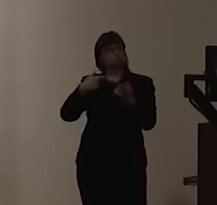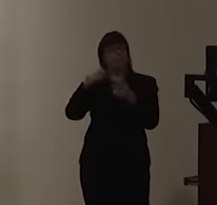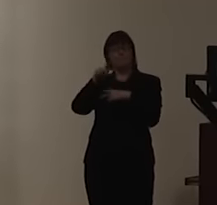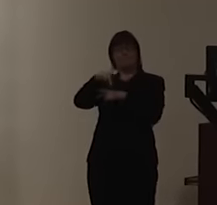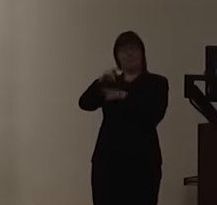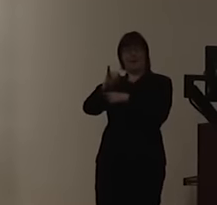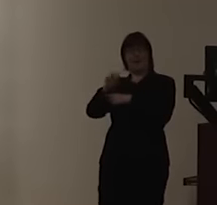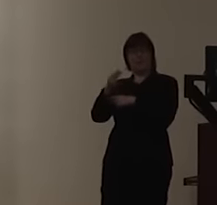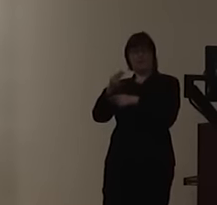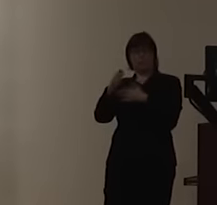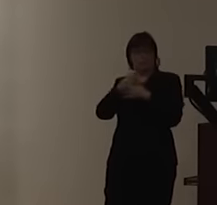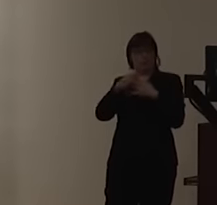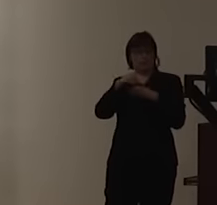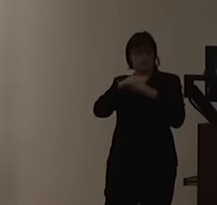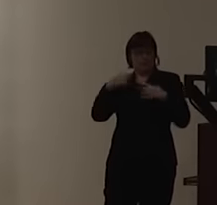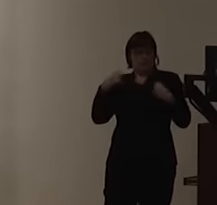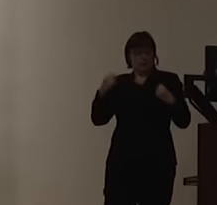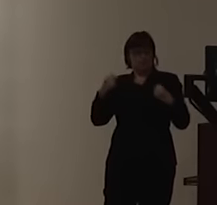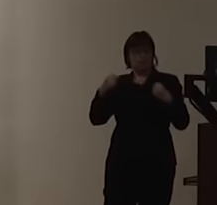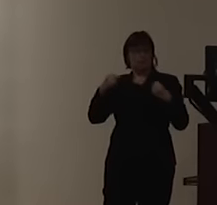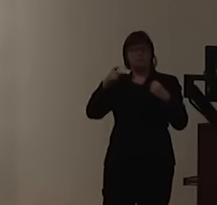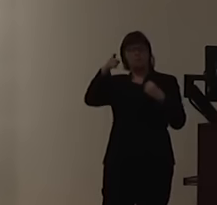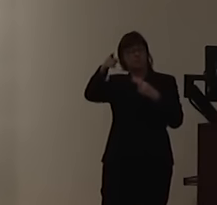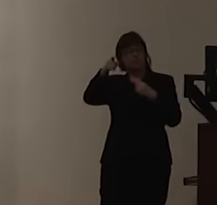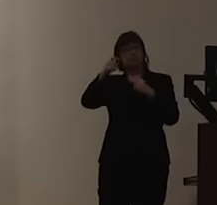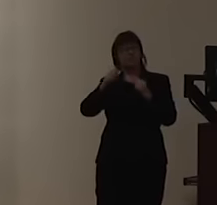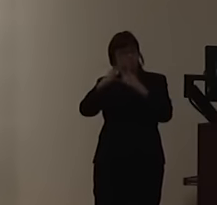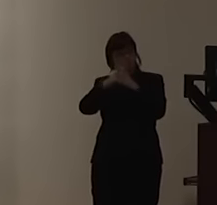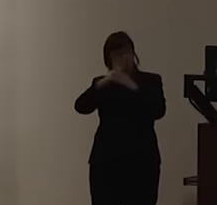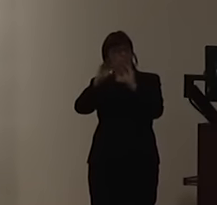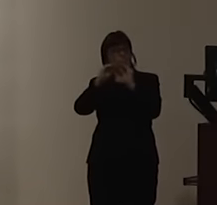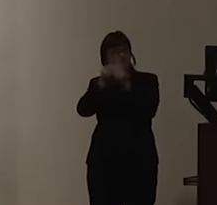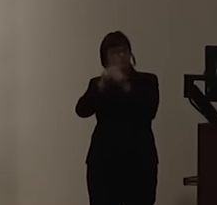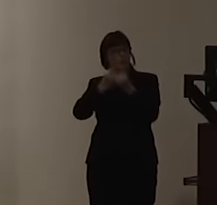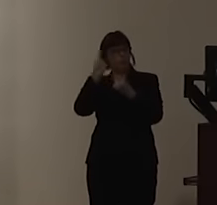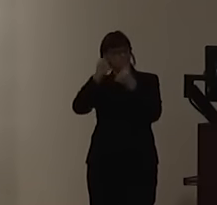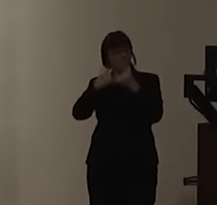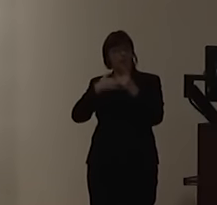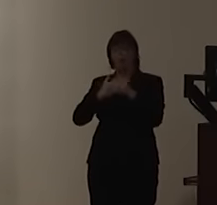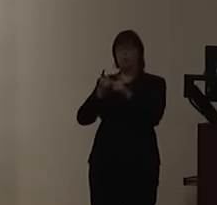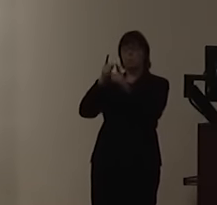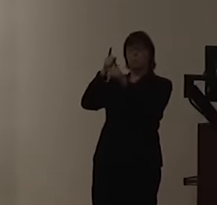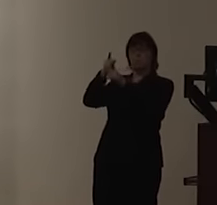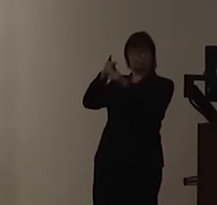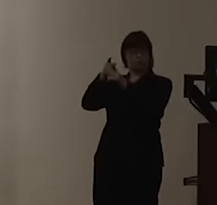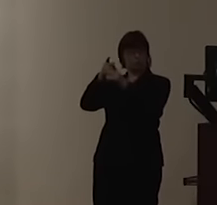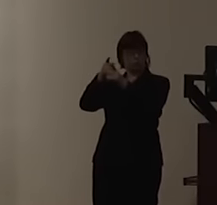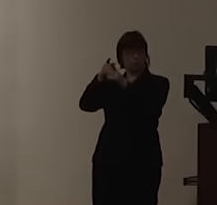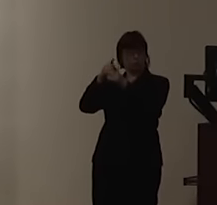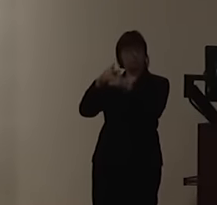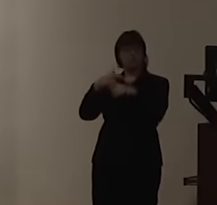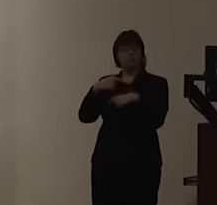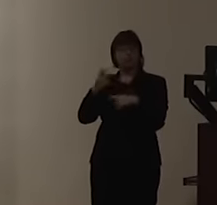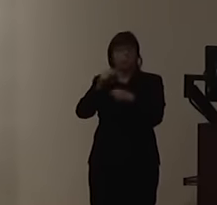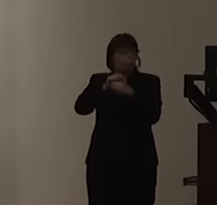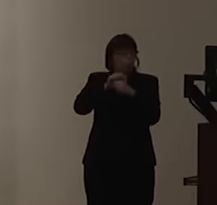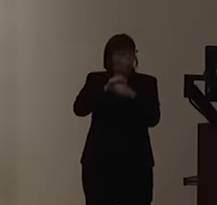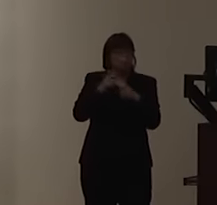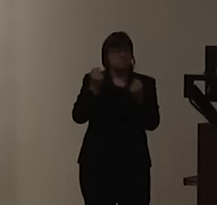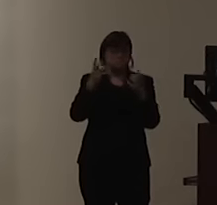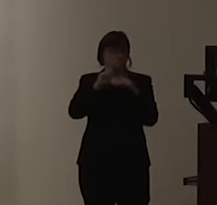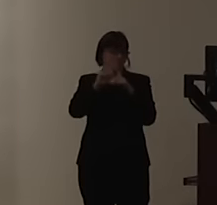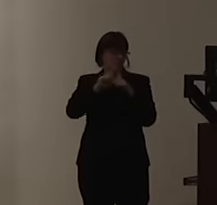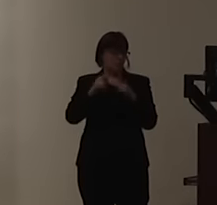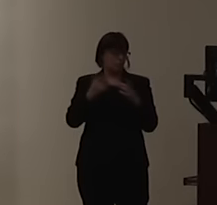in Health. And when I say students, we were able to work with people who weren't students, of course, our Haitian colleagues, although many of them